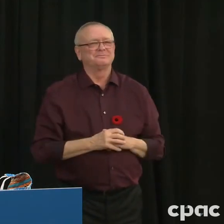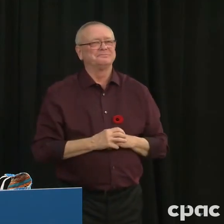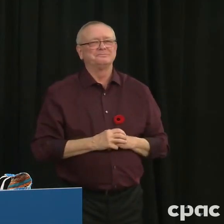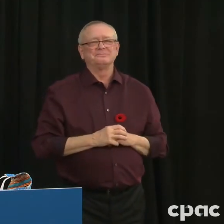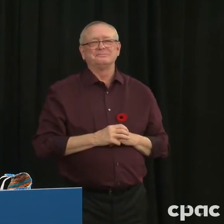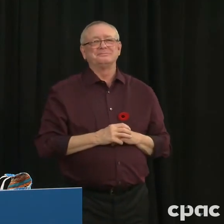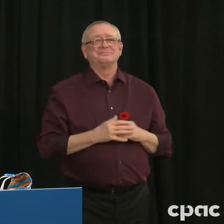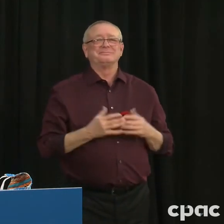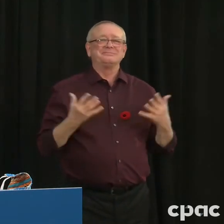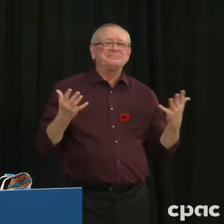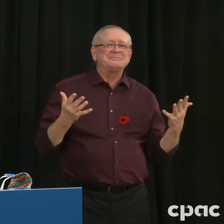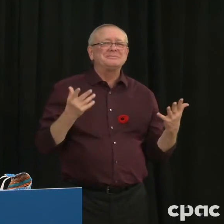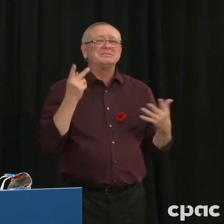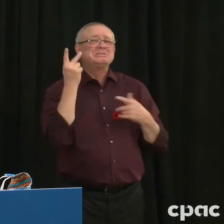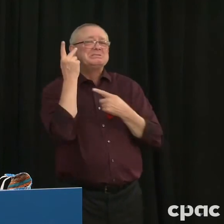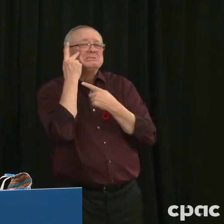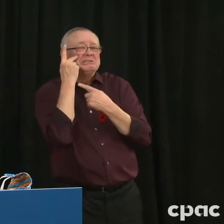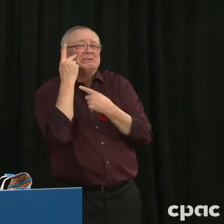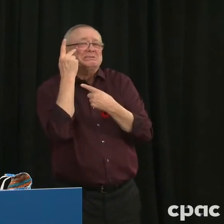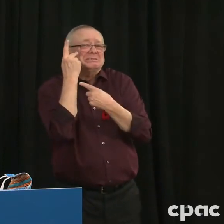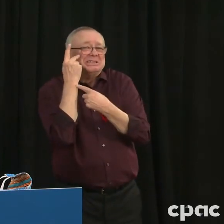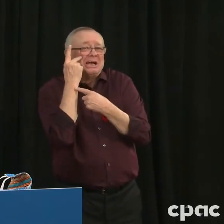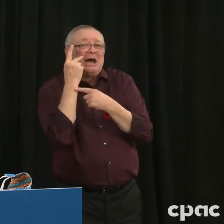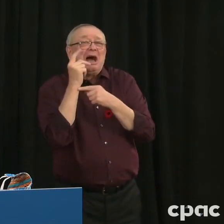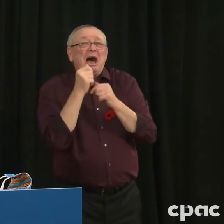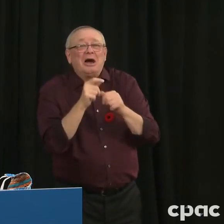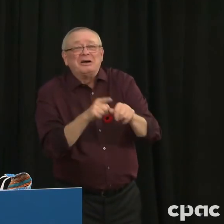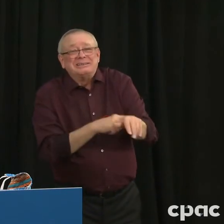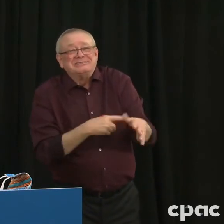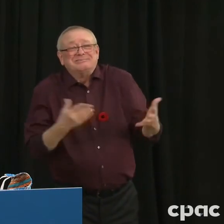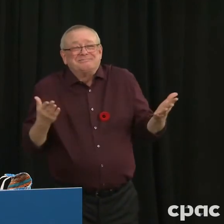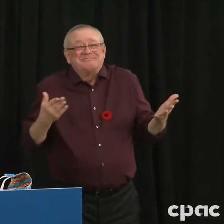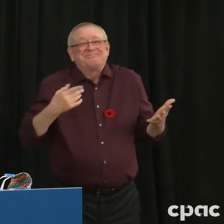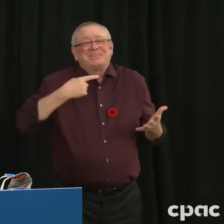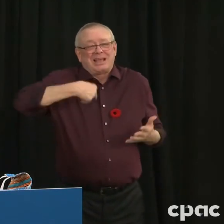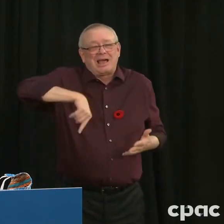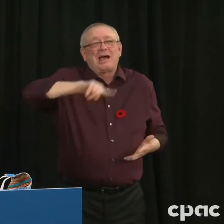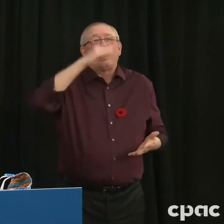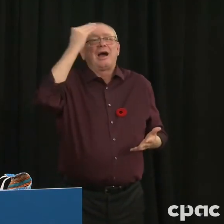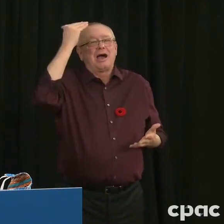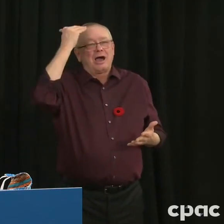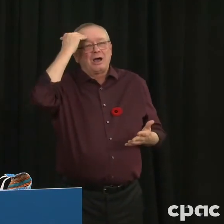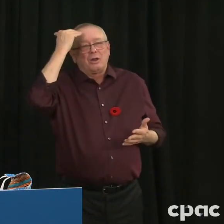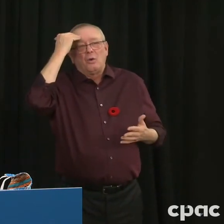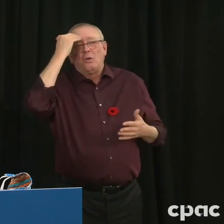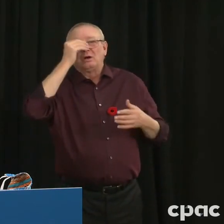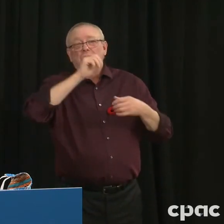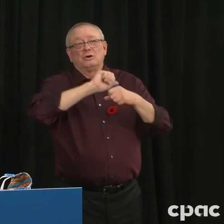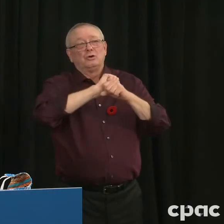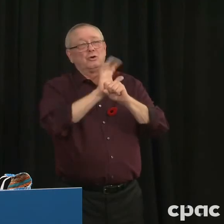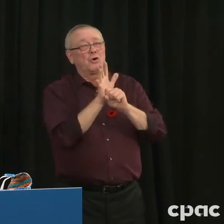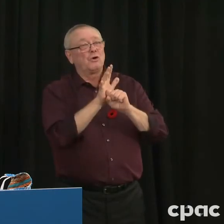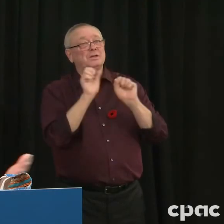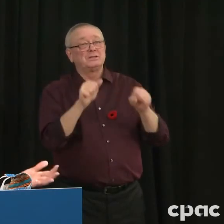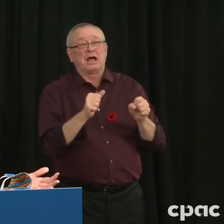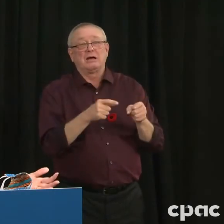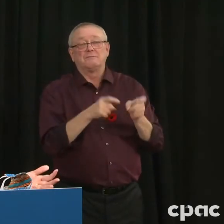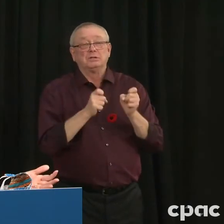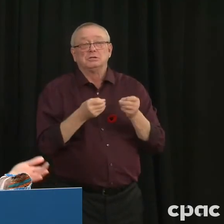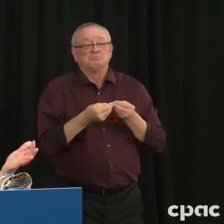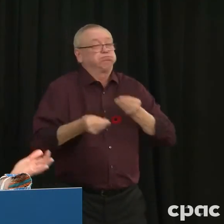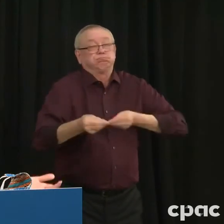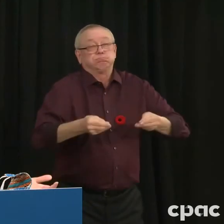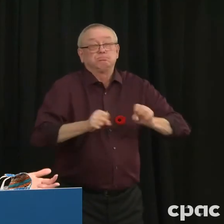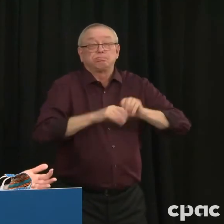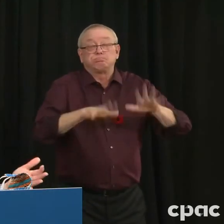to escalate, it can do so very, very quickly. And as I said earlier, this is not something that we can necessarily wait